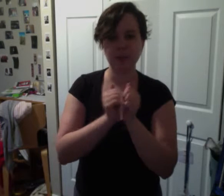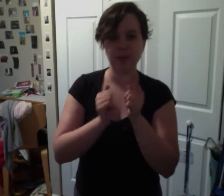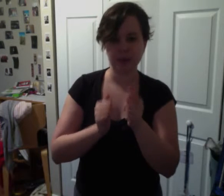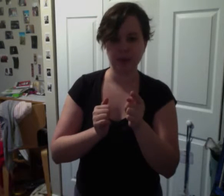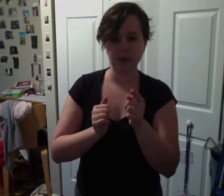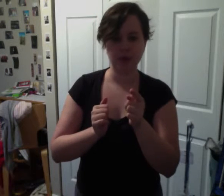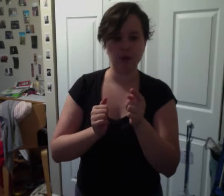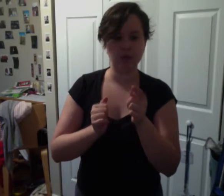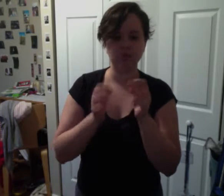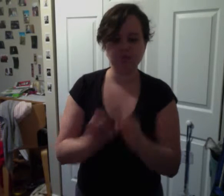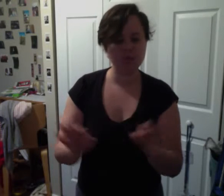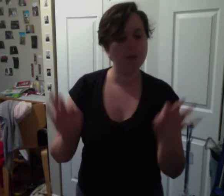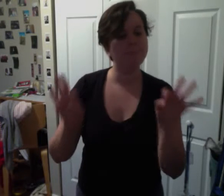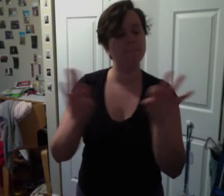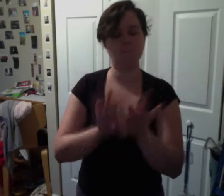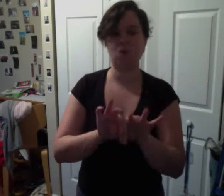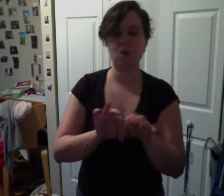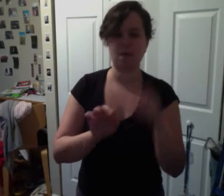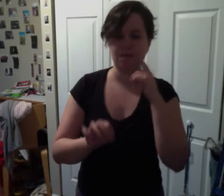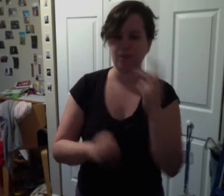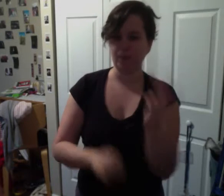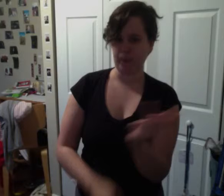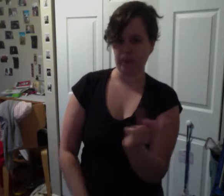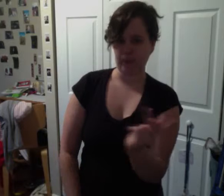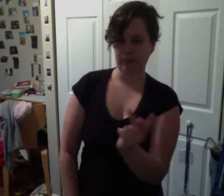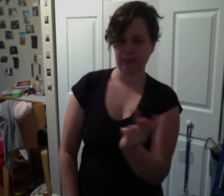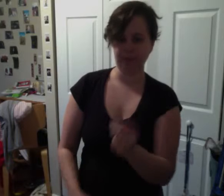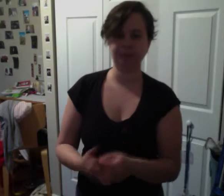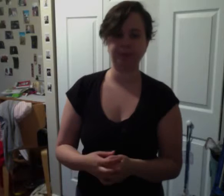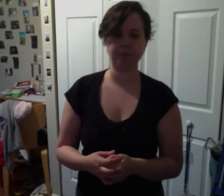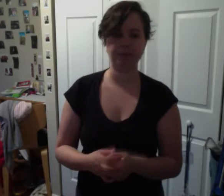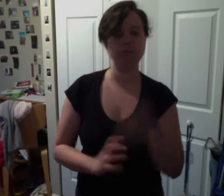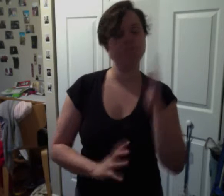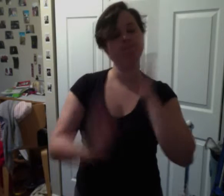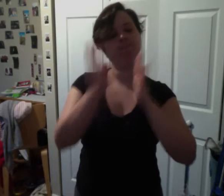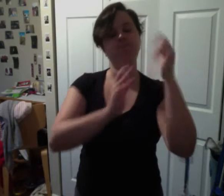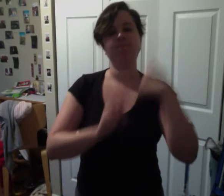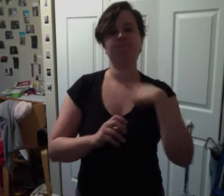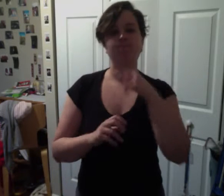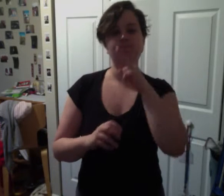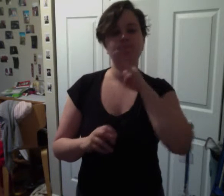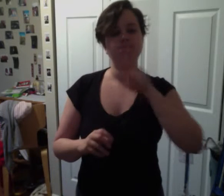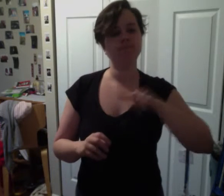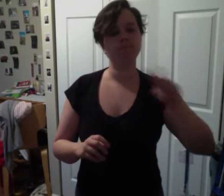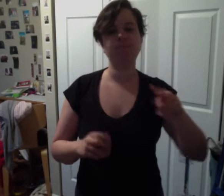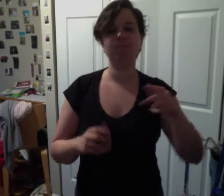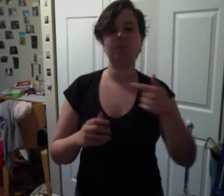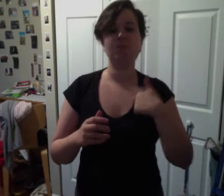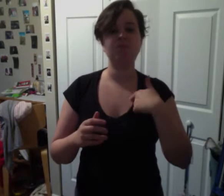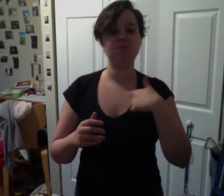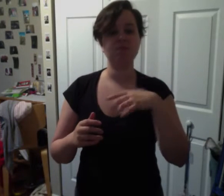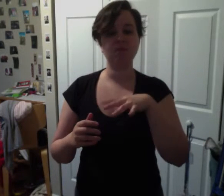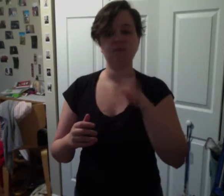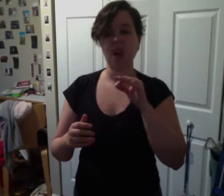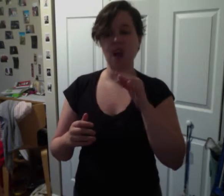yours. When I was 22 years old, I was lucky enough to find my calling when I fell into making radio stories. At